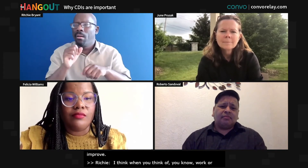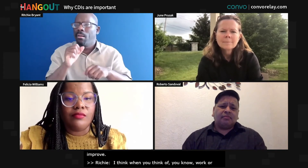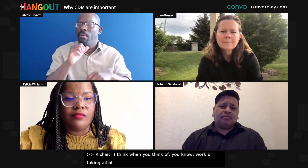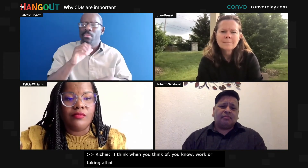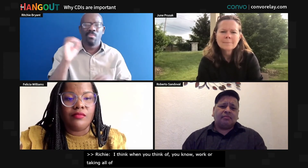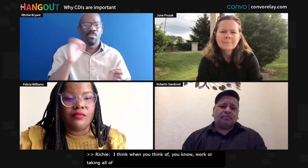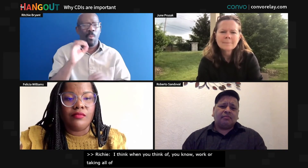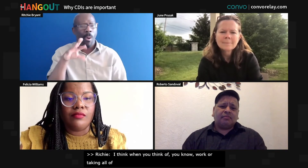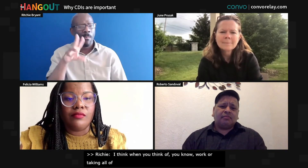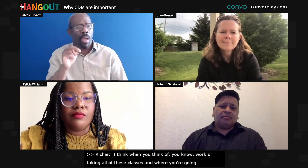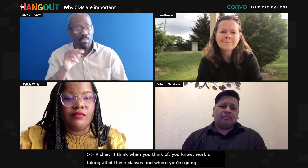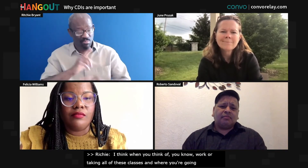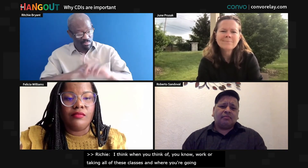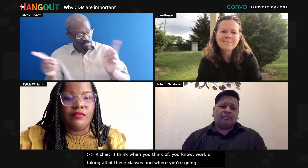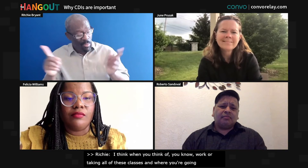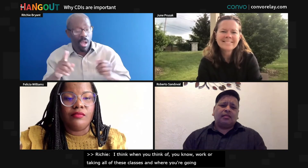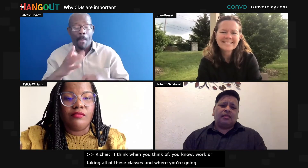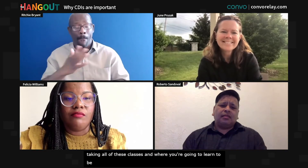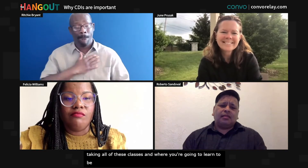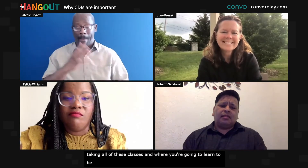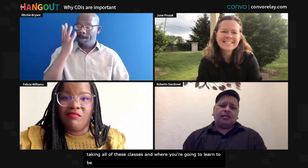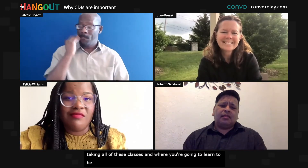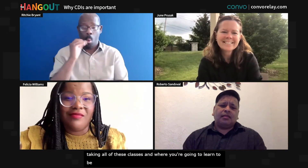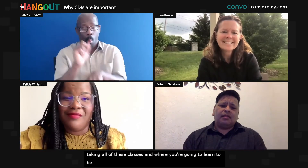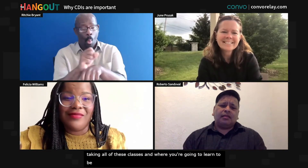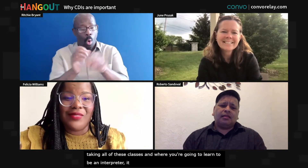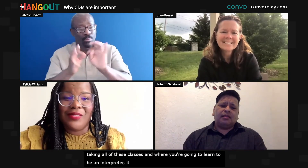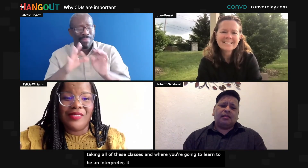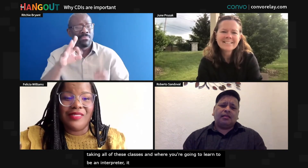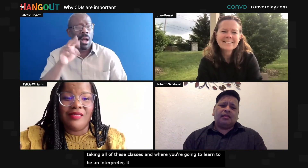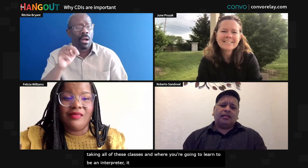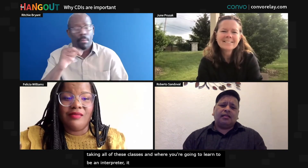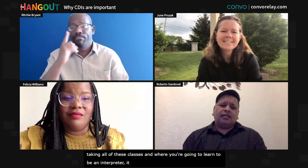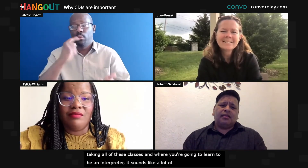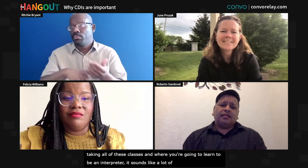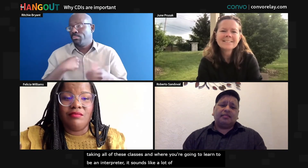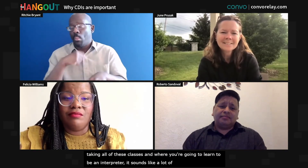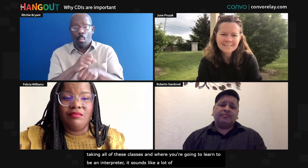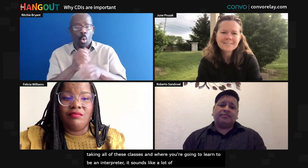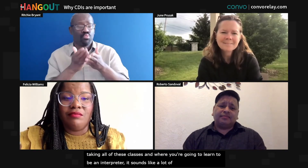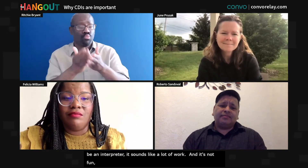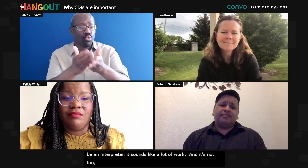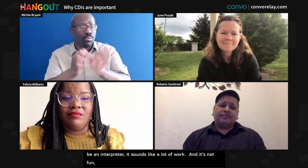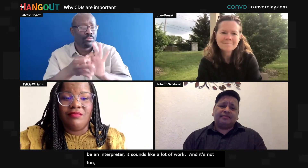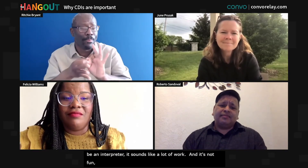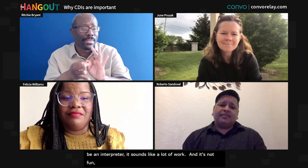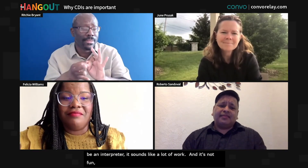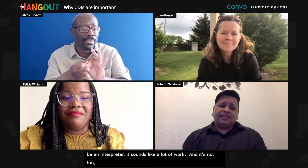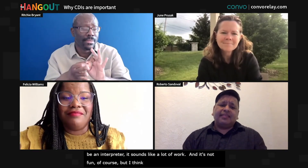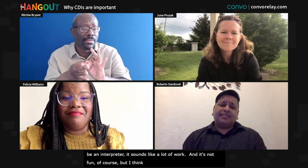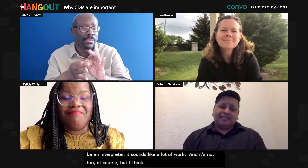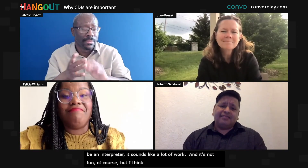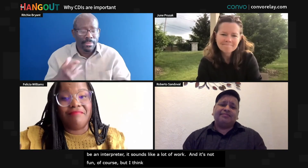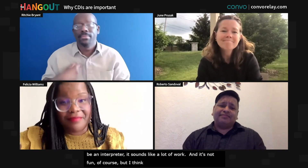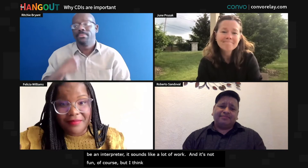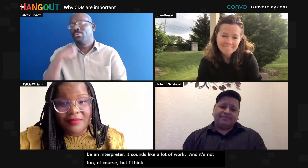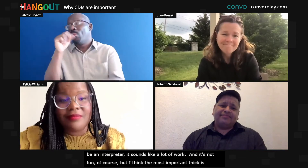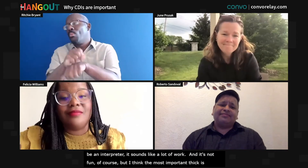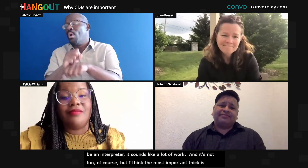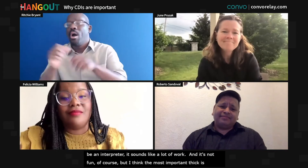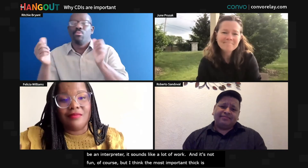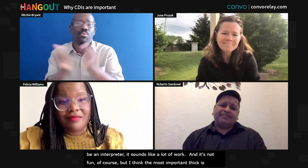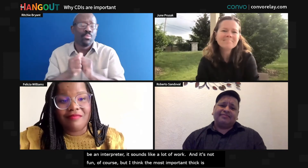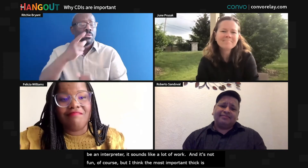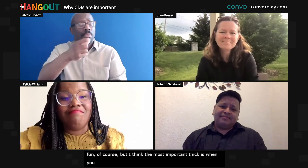be an interpreter, it sounds like a lot of work. And it's not fun, of course. But I think the most important thing is that when you keep in mind is that interpreting is